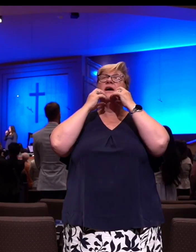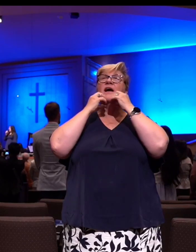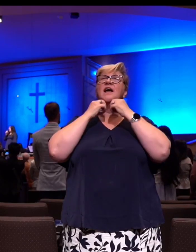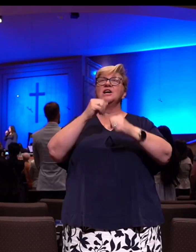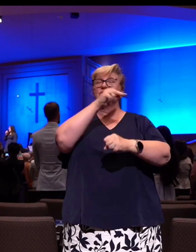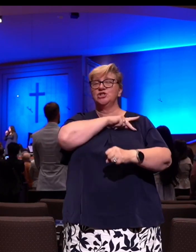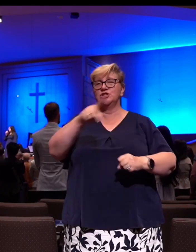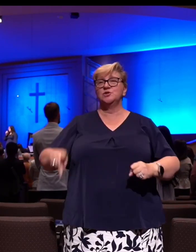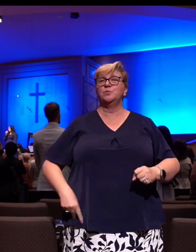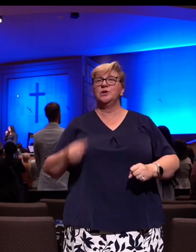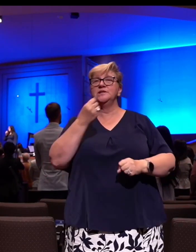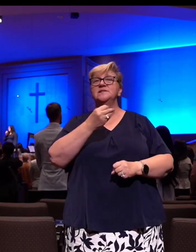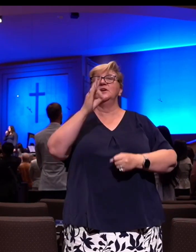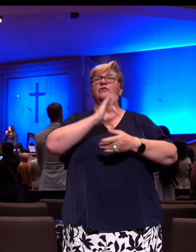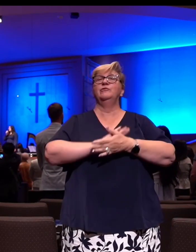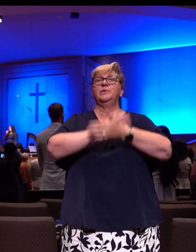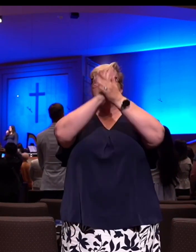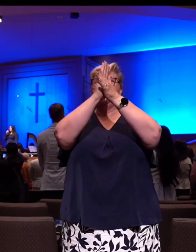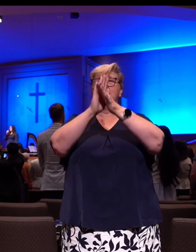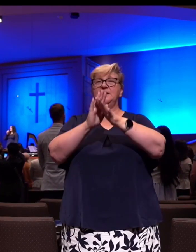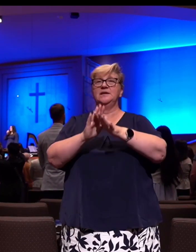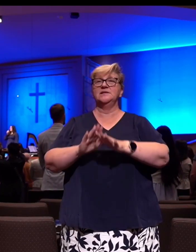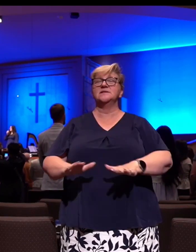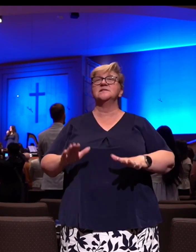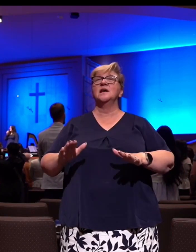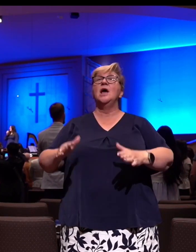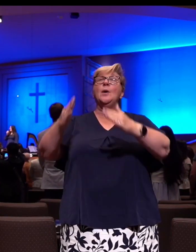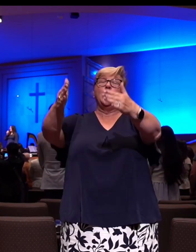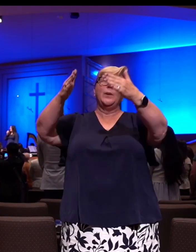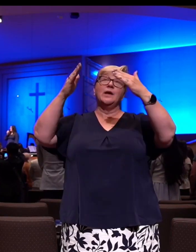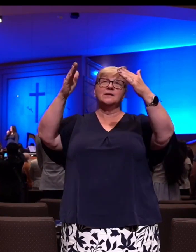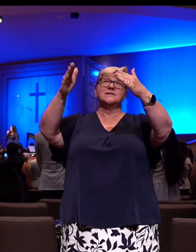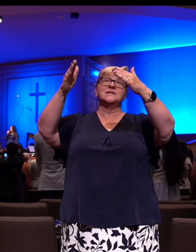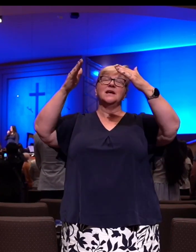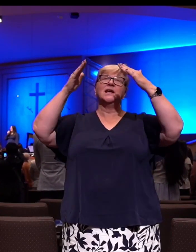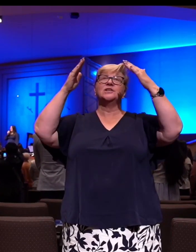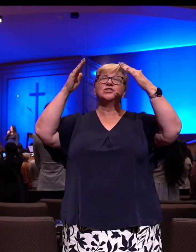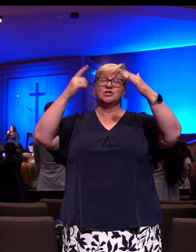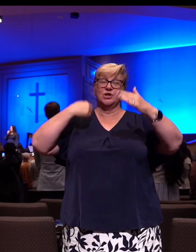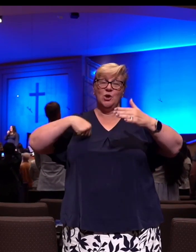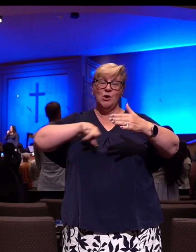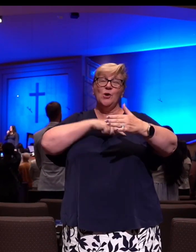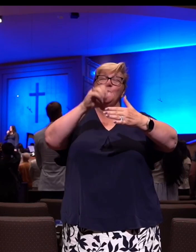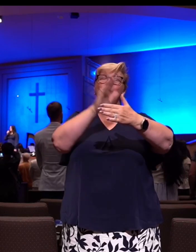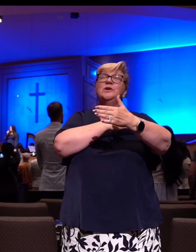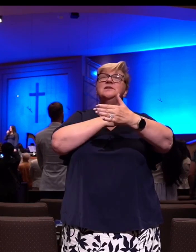precious Prince of Peace. Hear your voice.